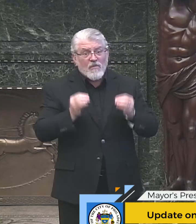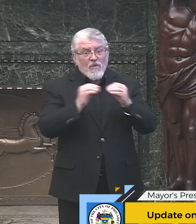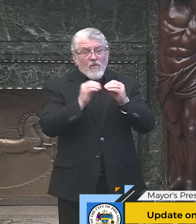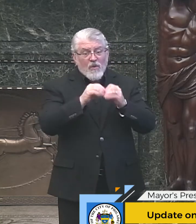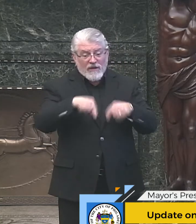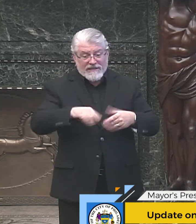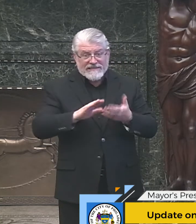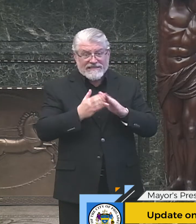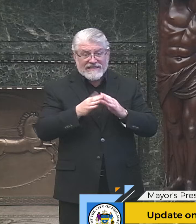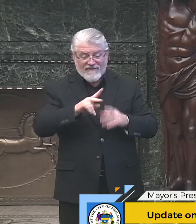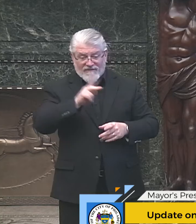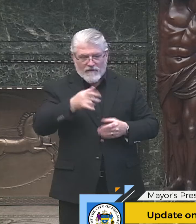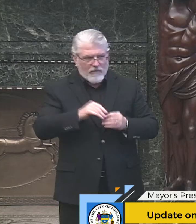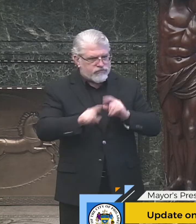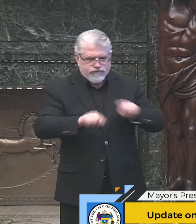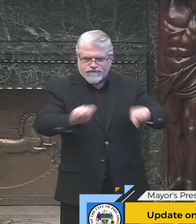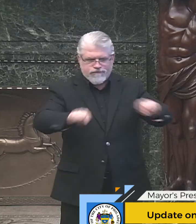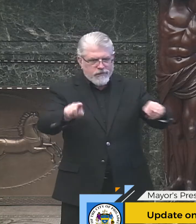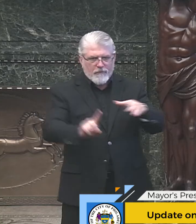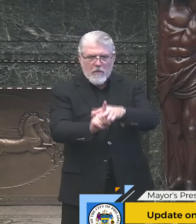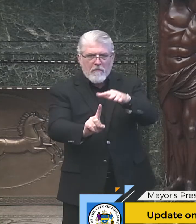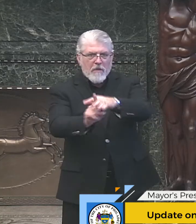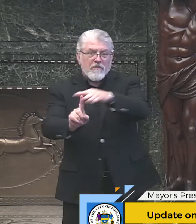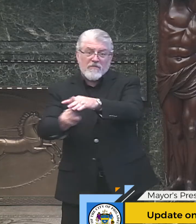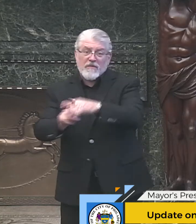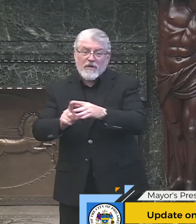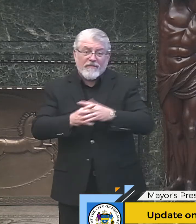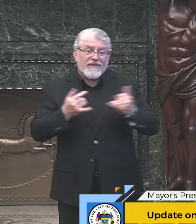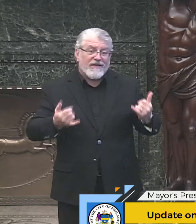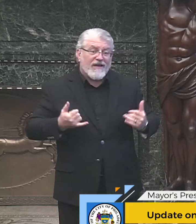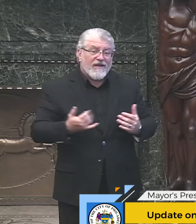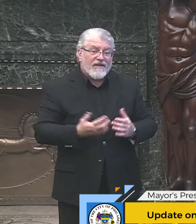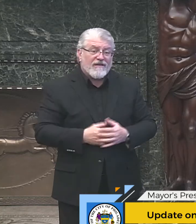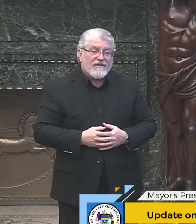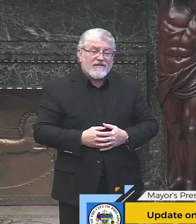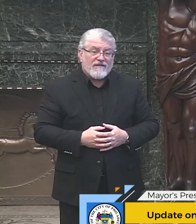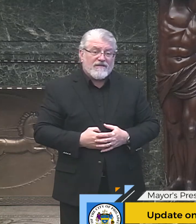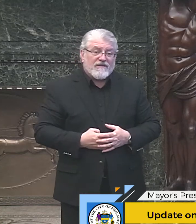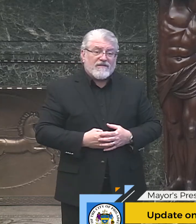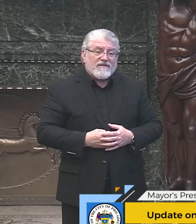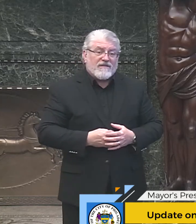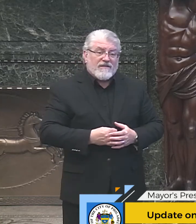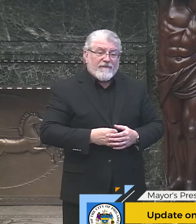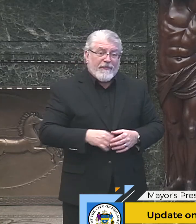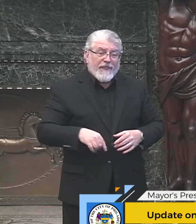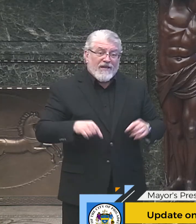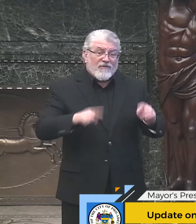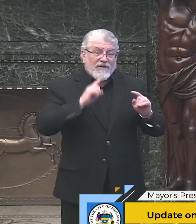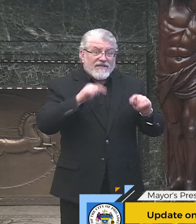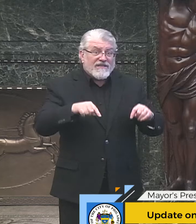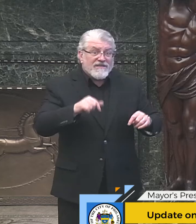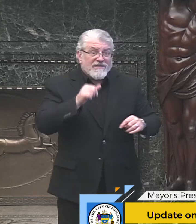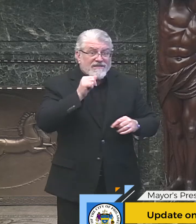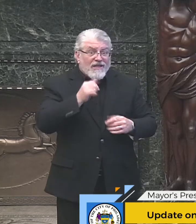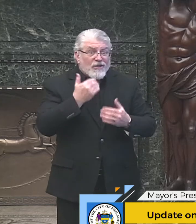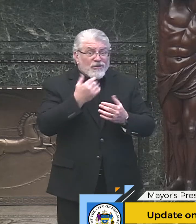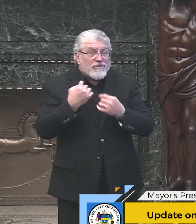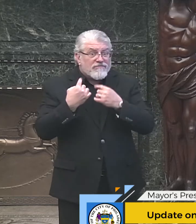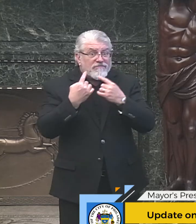Nonetheless, the news has not been good in the last week as far as the overall spread. When you combine that with the limits we have